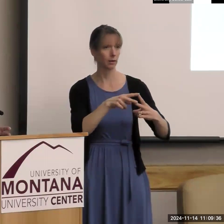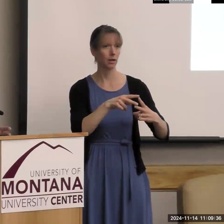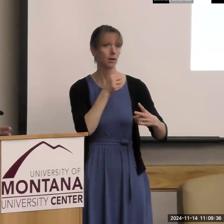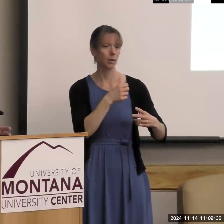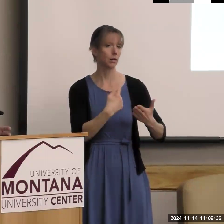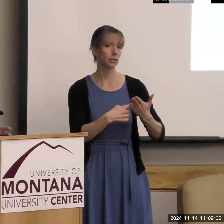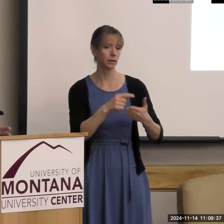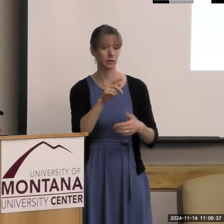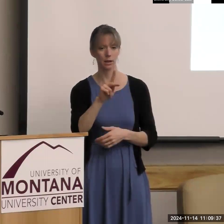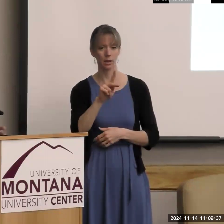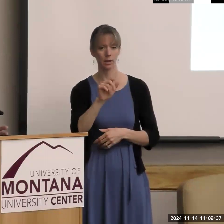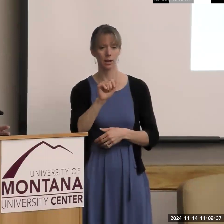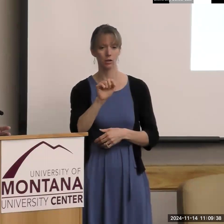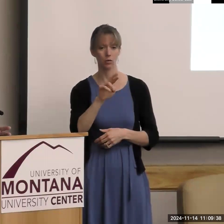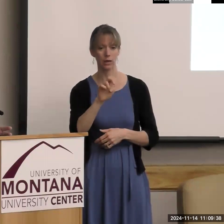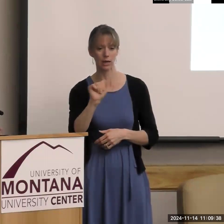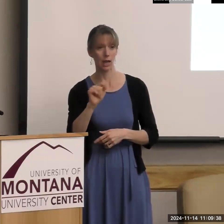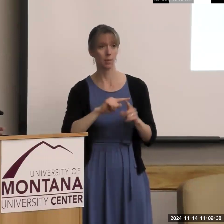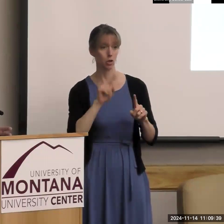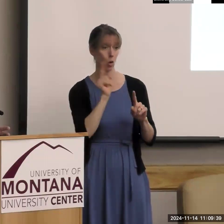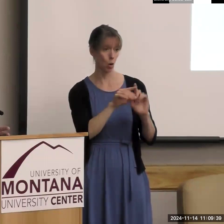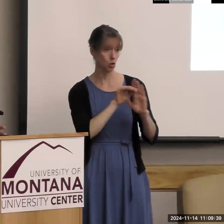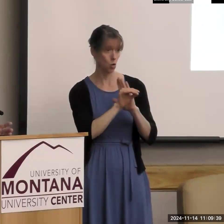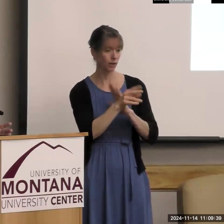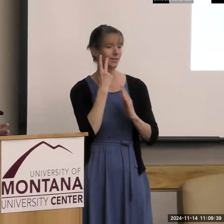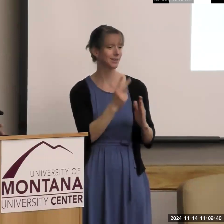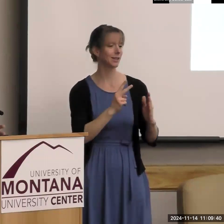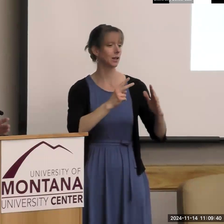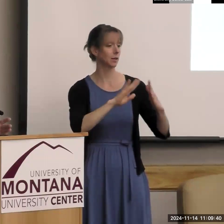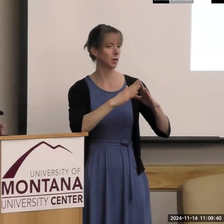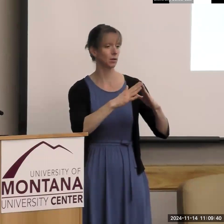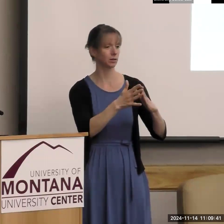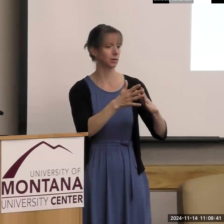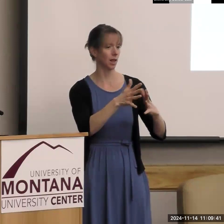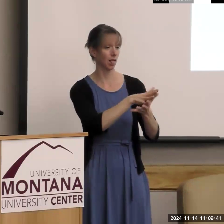about Katrina, although if you go down to New Orleans, you could still see communities that have not been